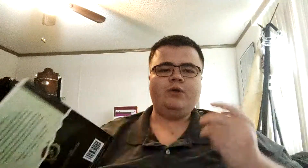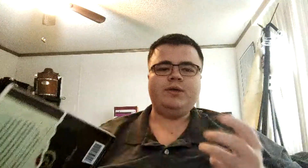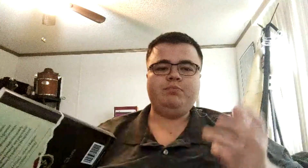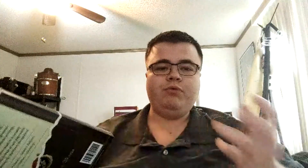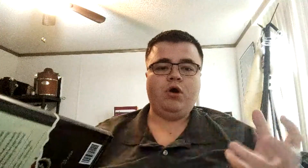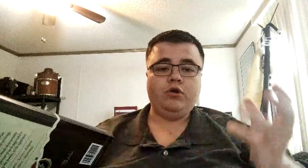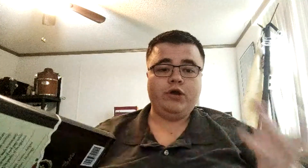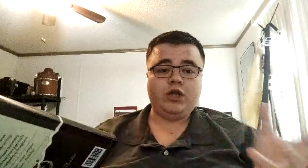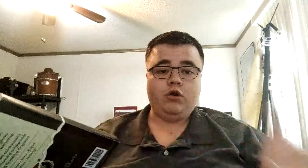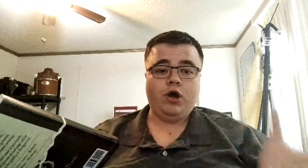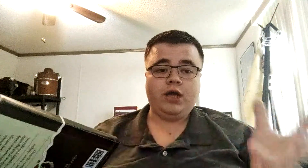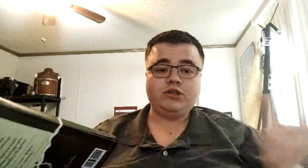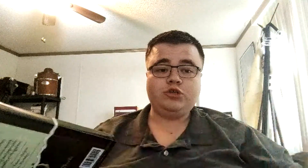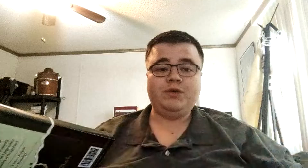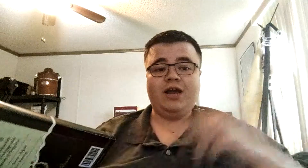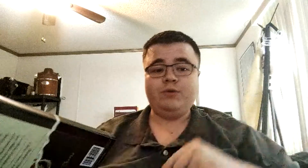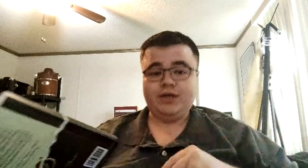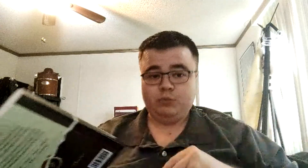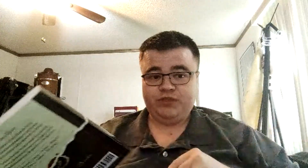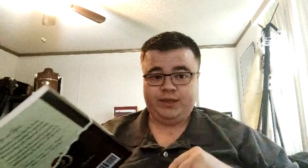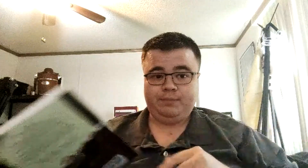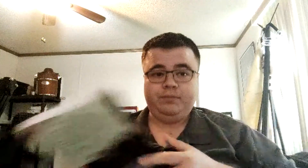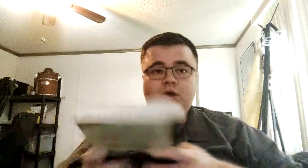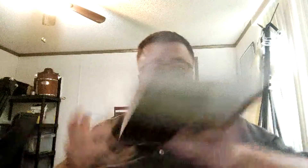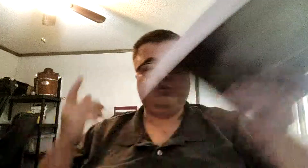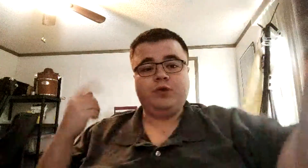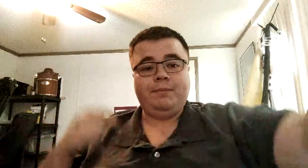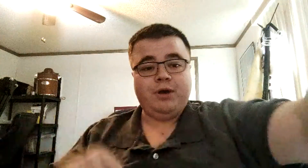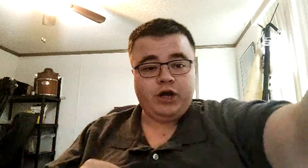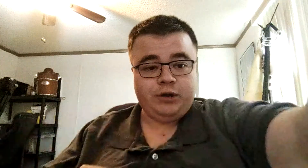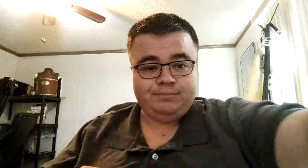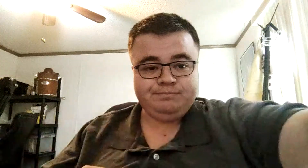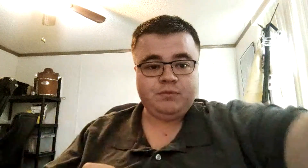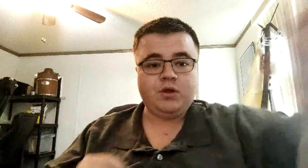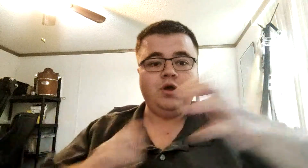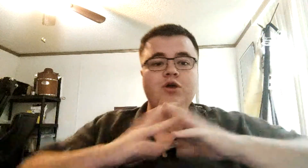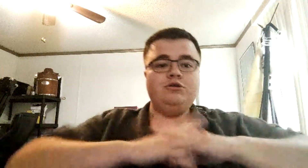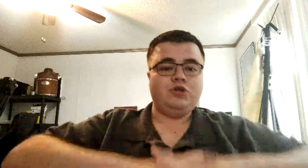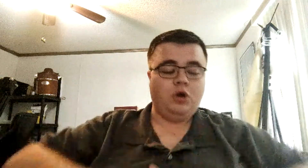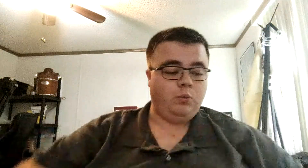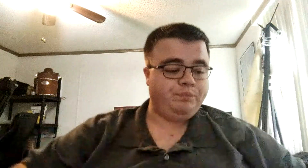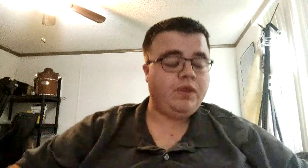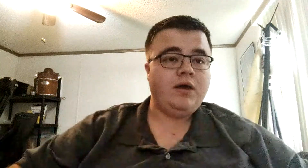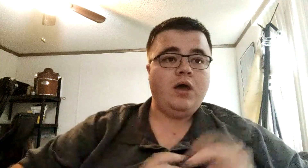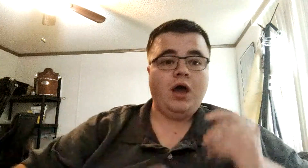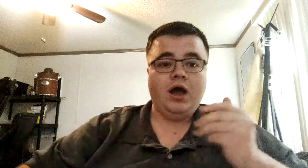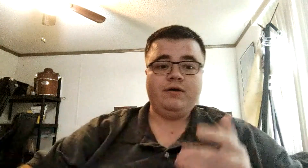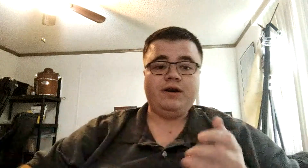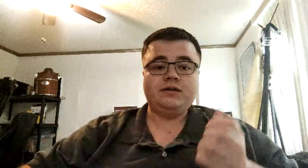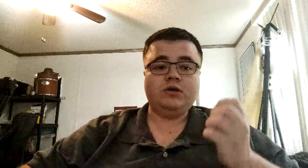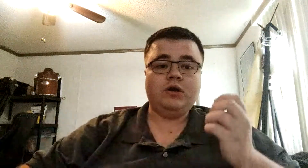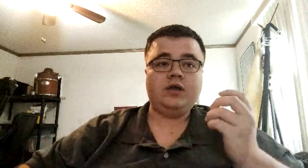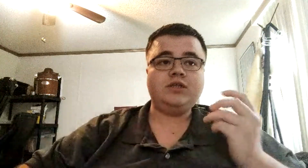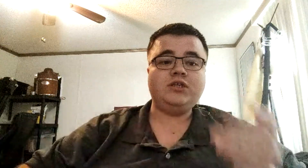he brought Lord Clark to Gallaudet with him to America. So and his